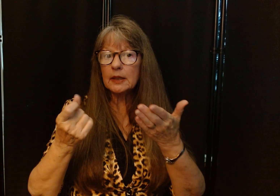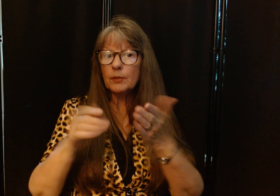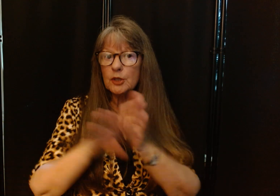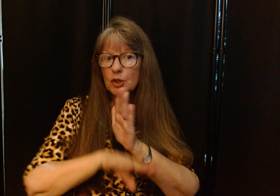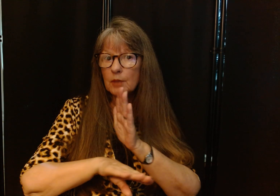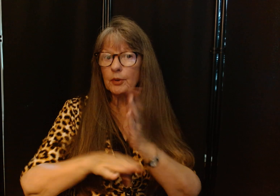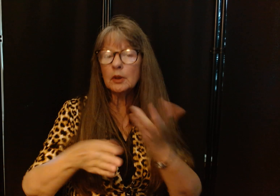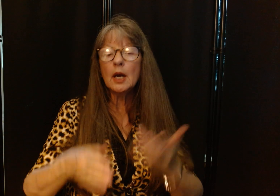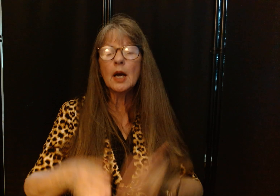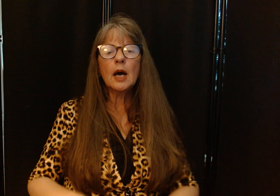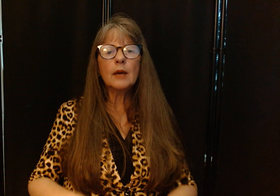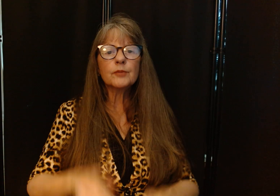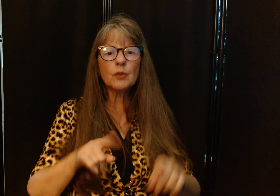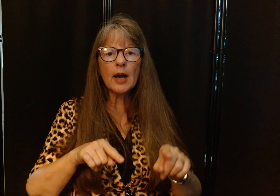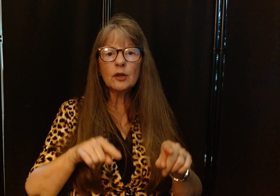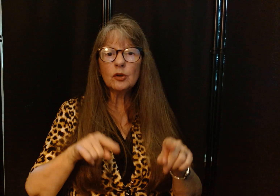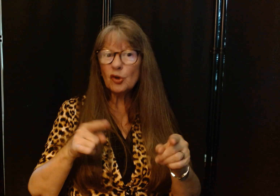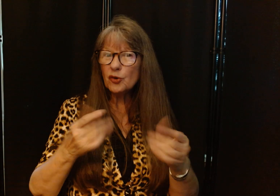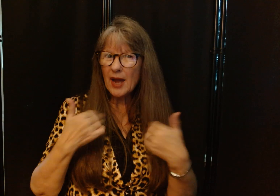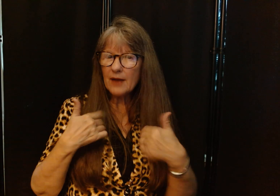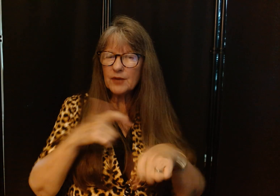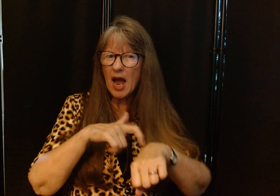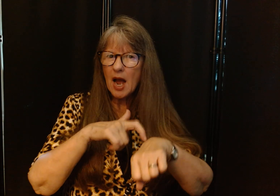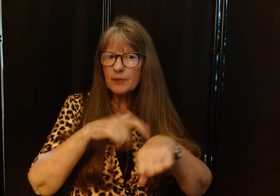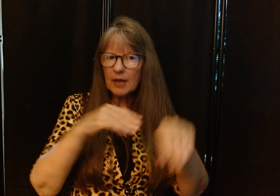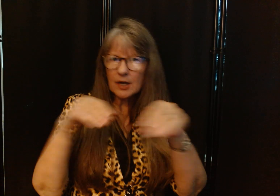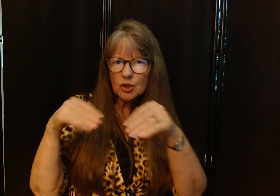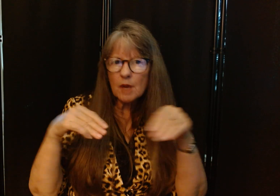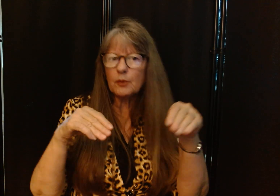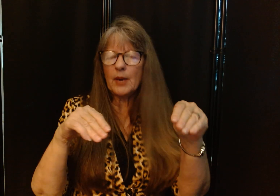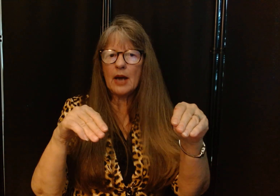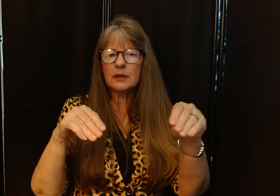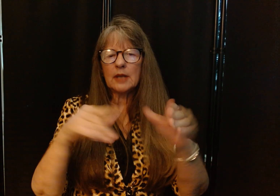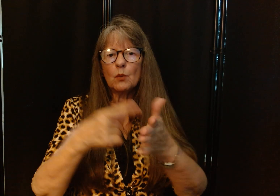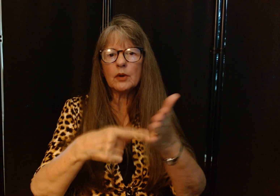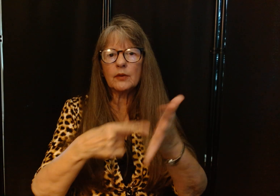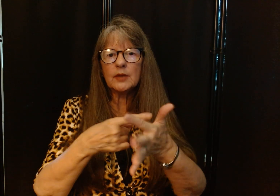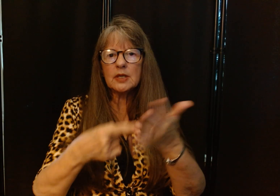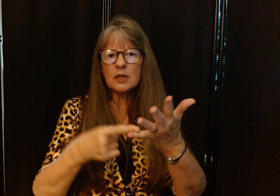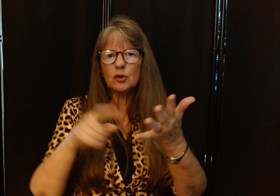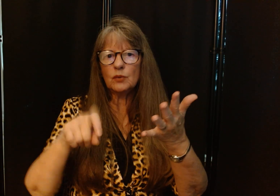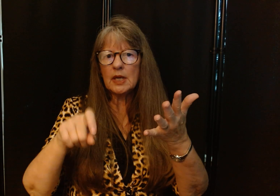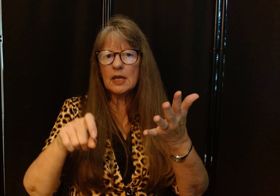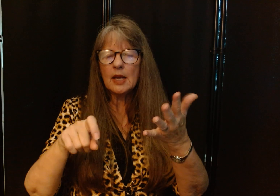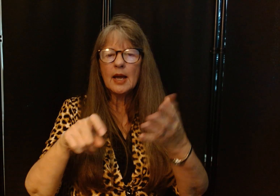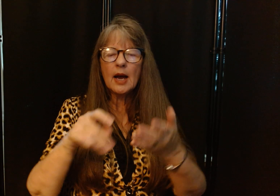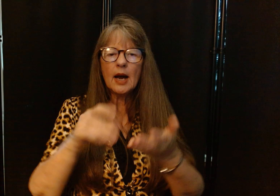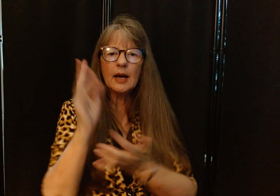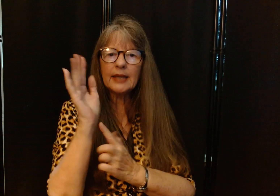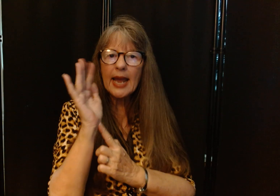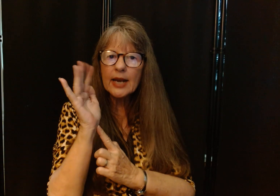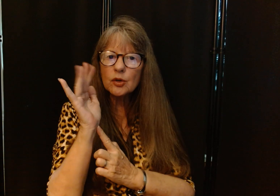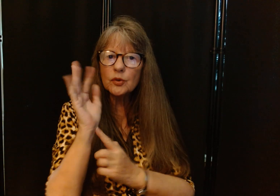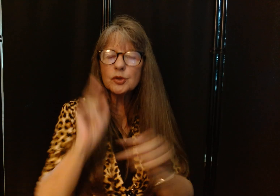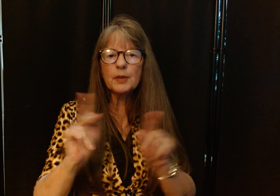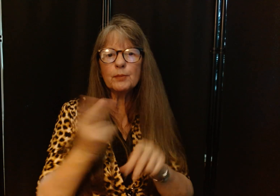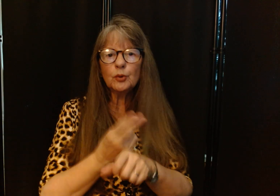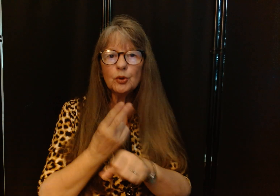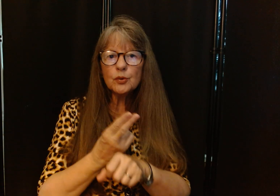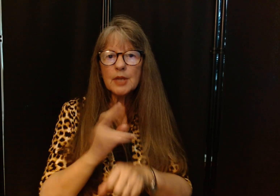bit cheaper. So you have time to kind of shop around with like what are the things that you need. Candles, people use that